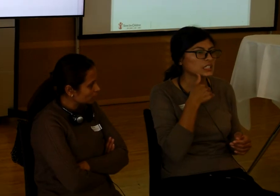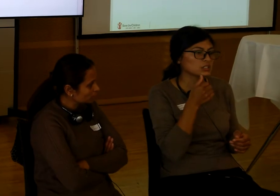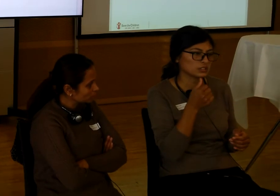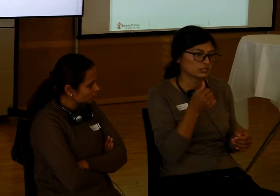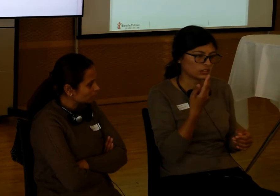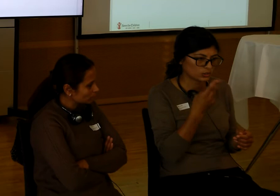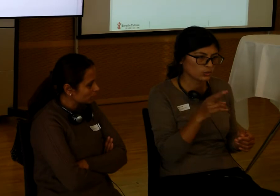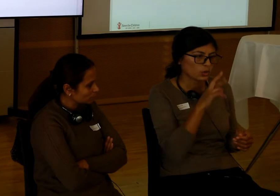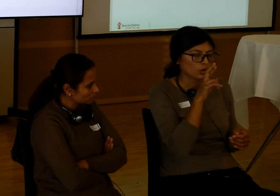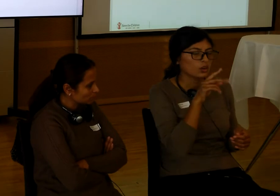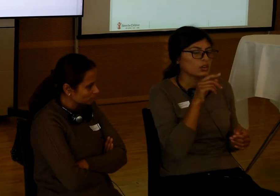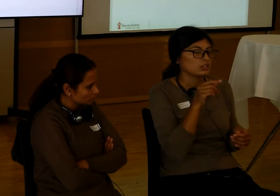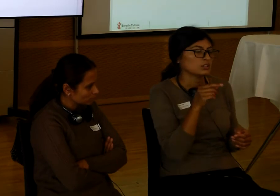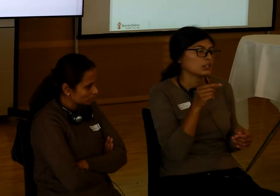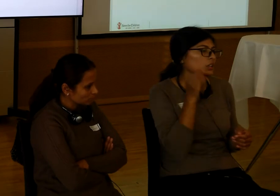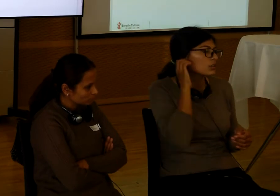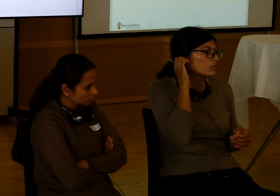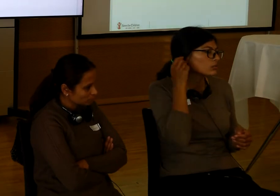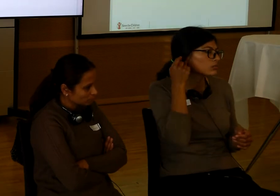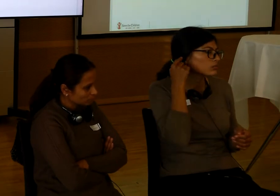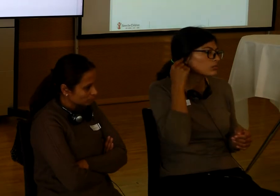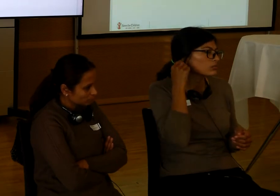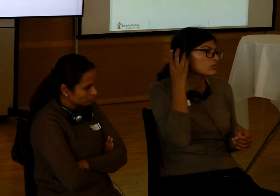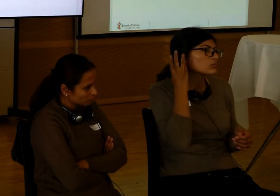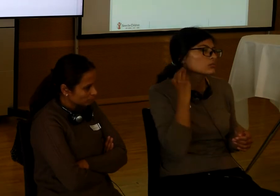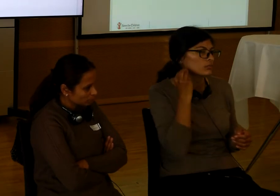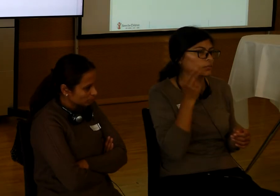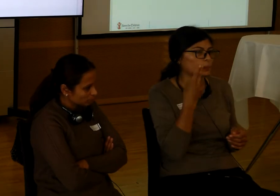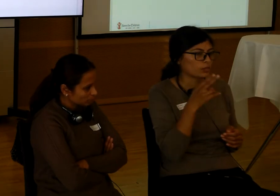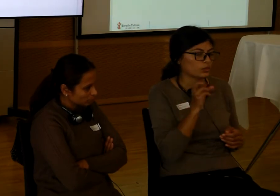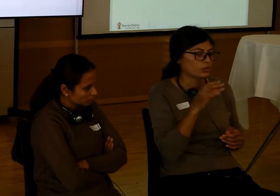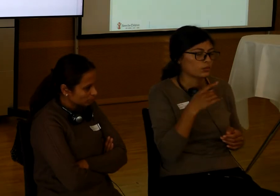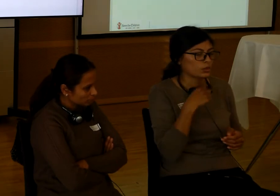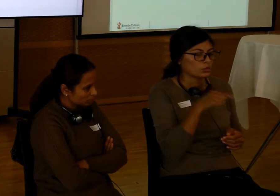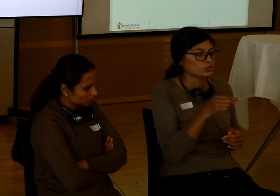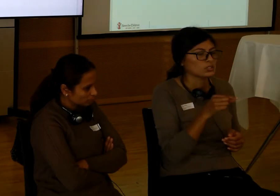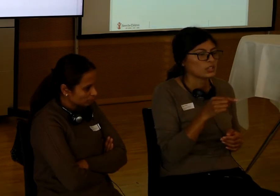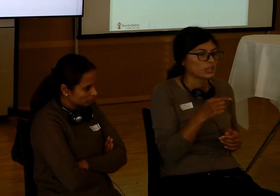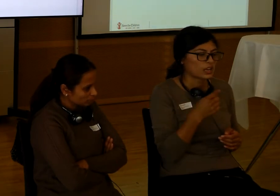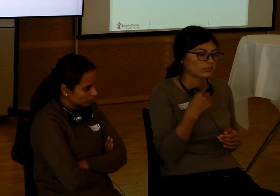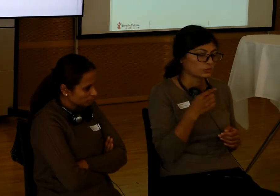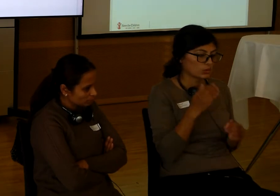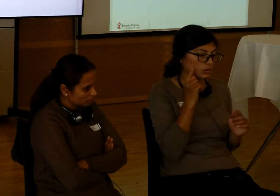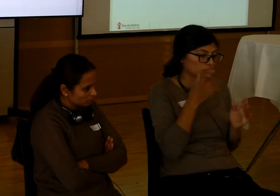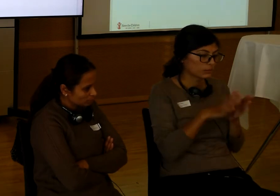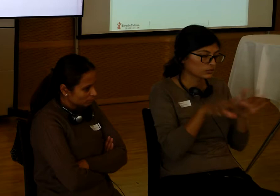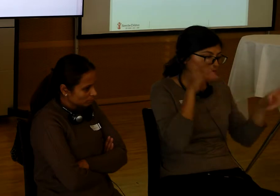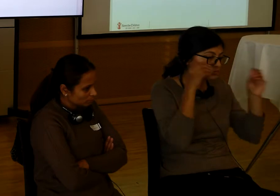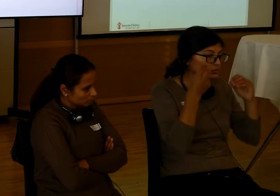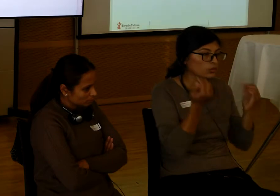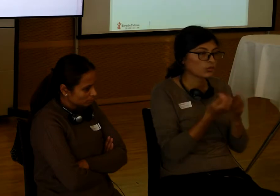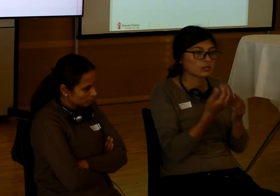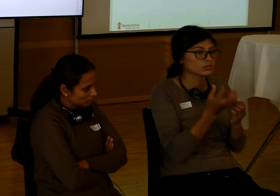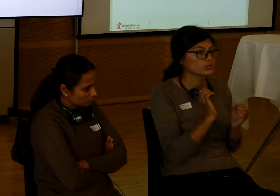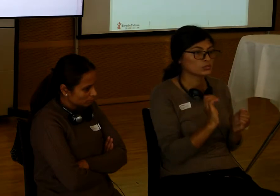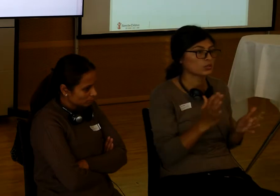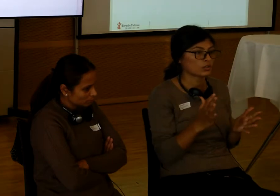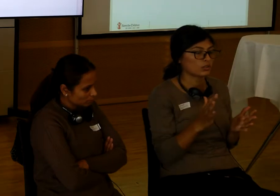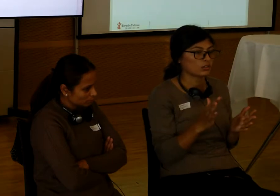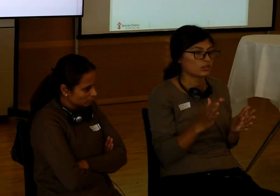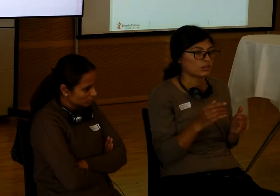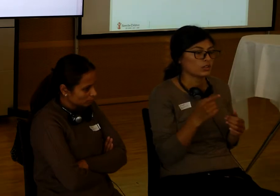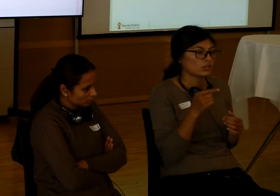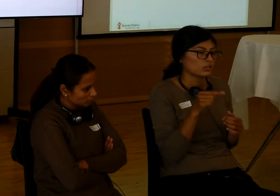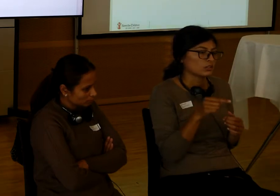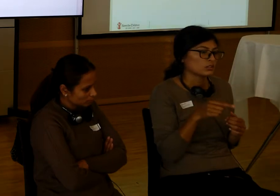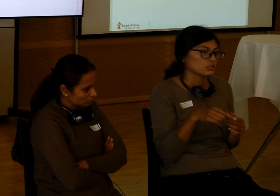impairment. But I would not have known through my classroom observation, because all children were working together and nobody